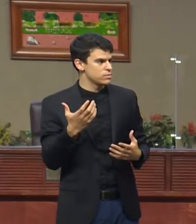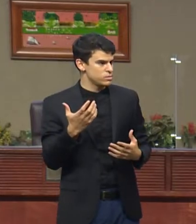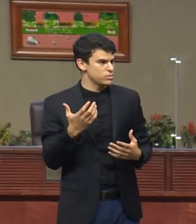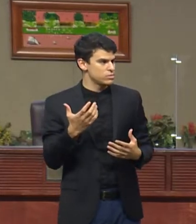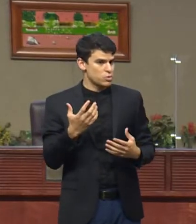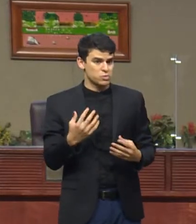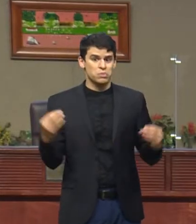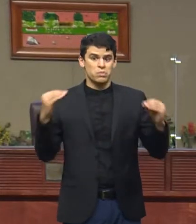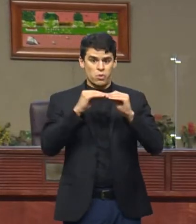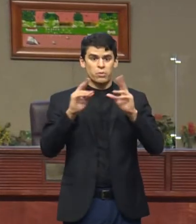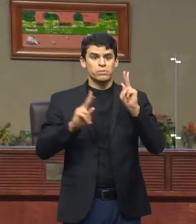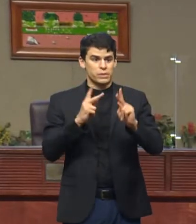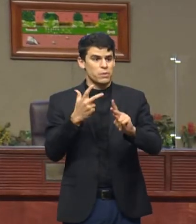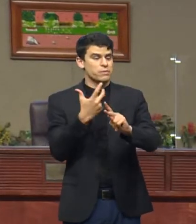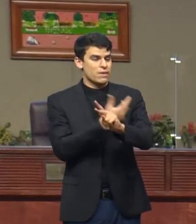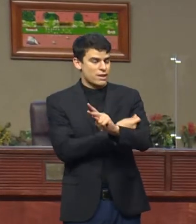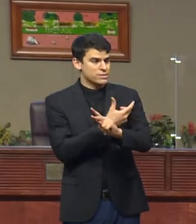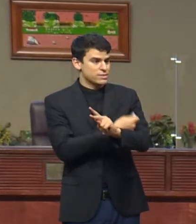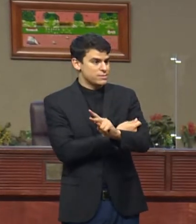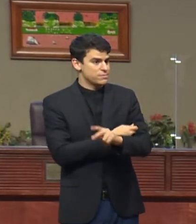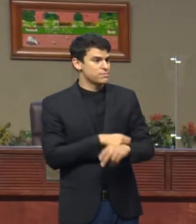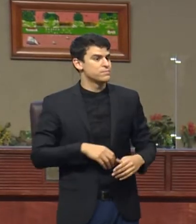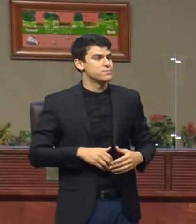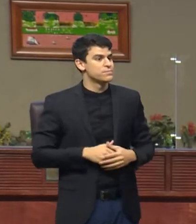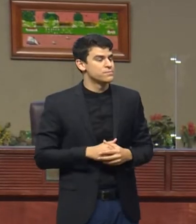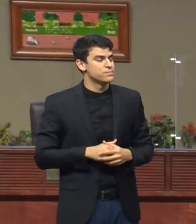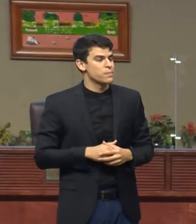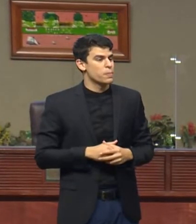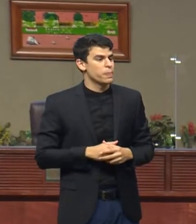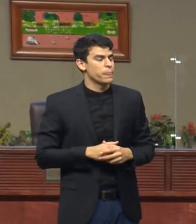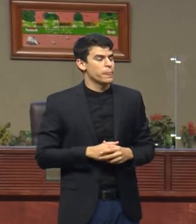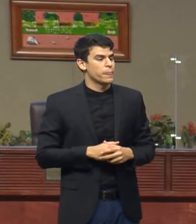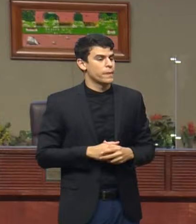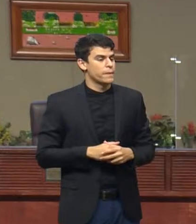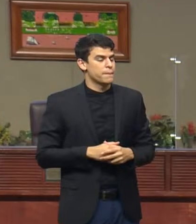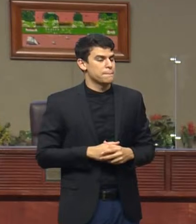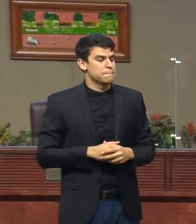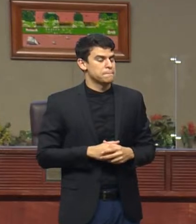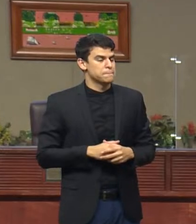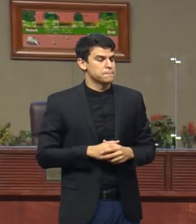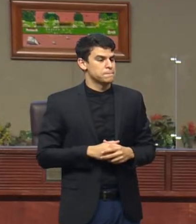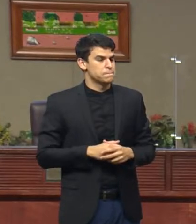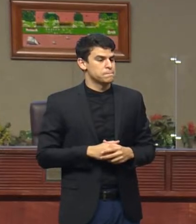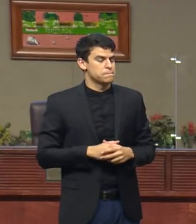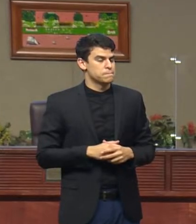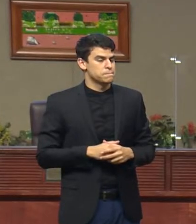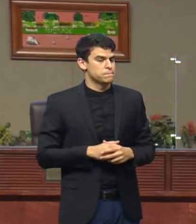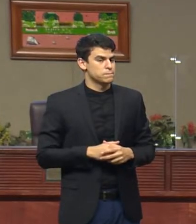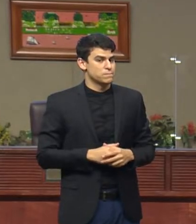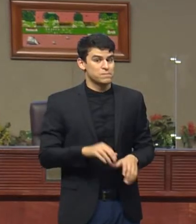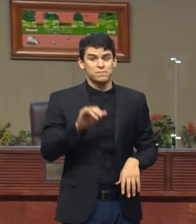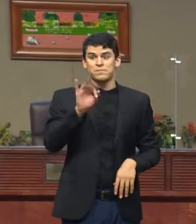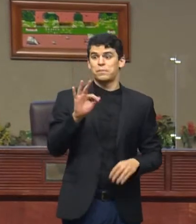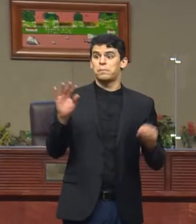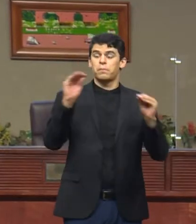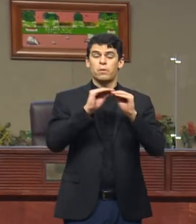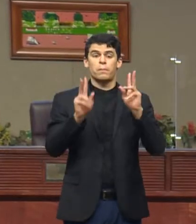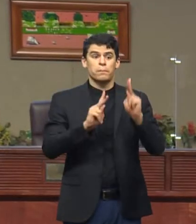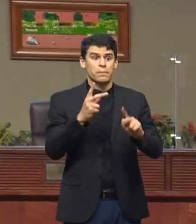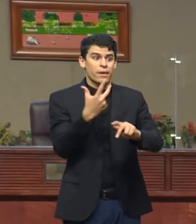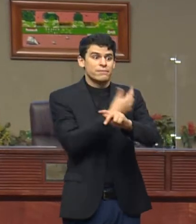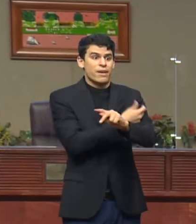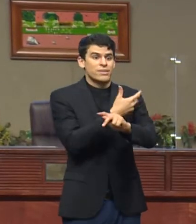quickly. The quicker we can increase that number, I think, the better we will be as